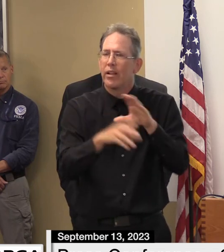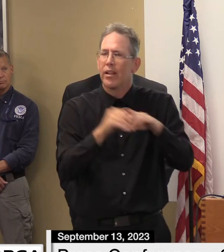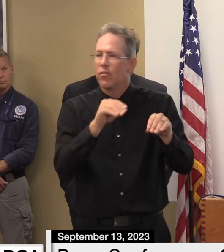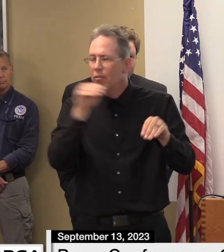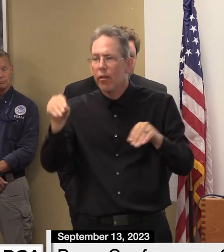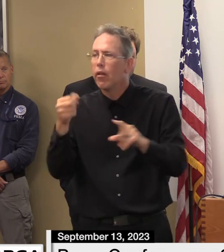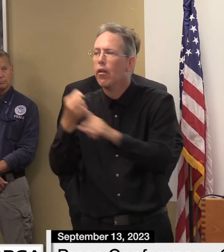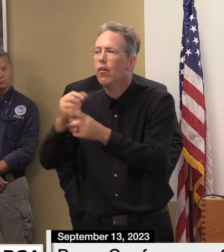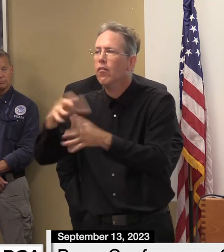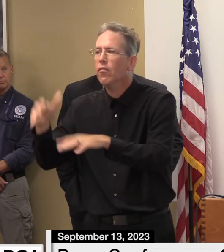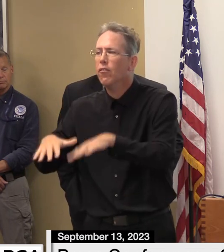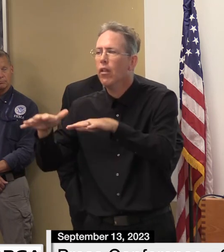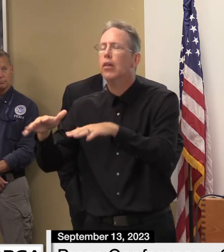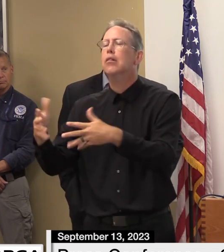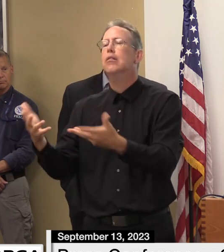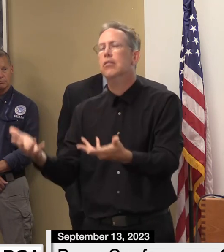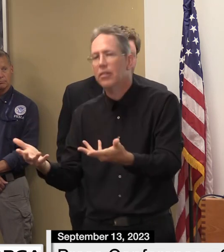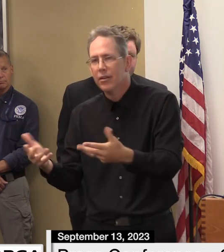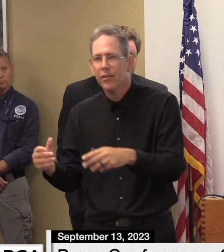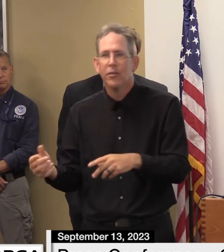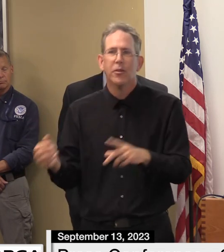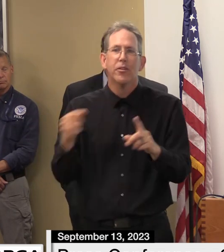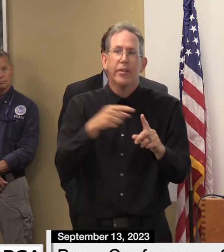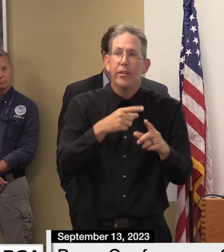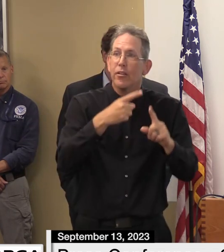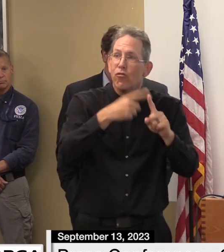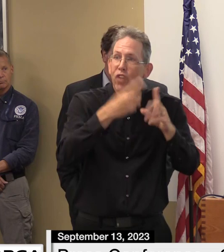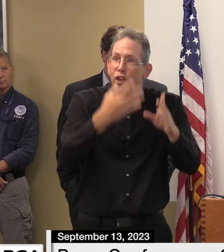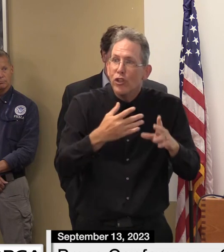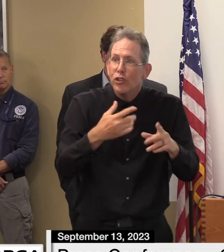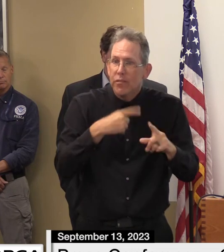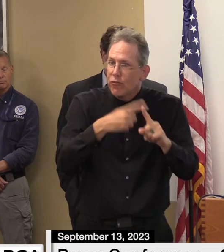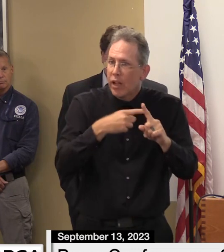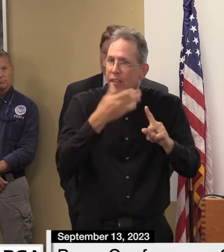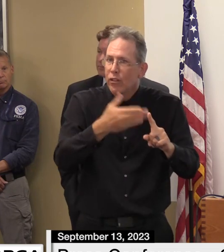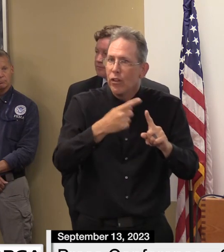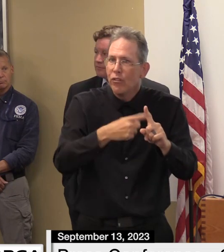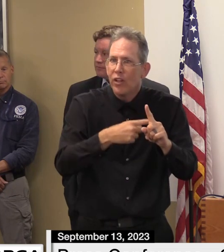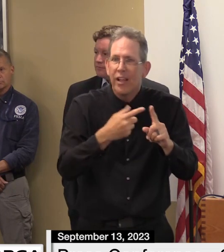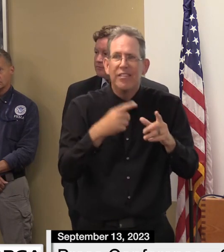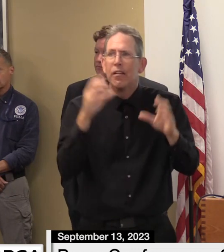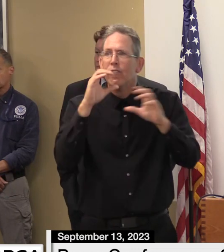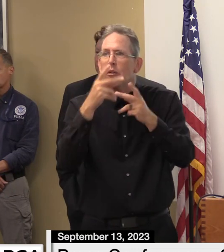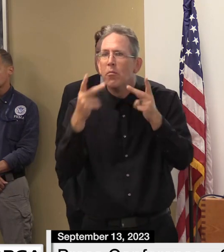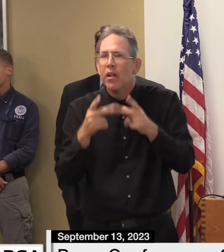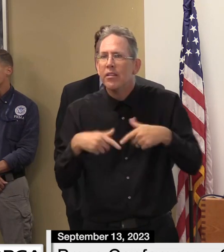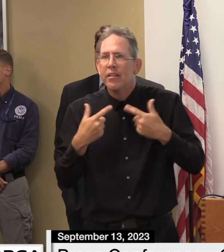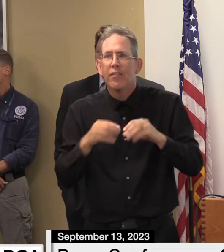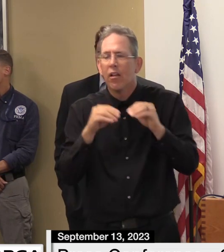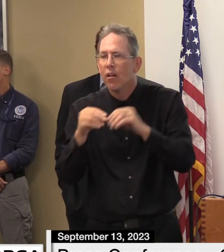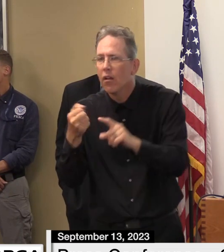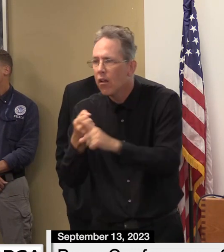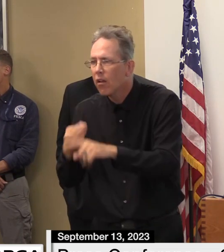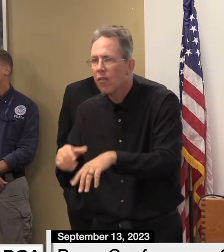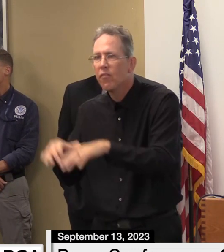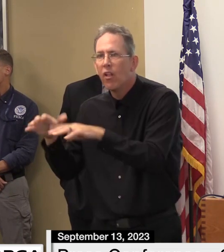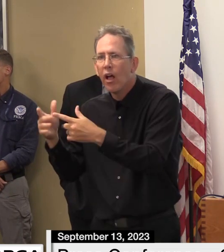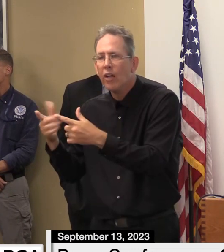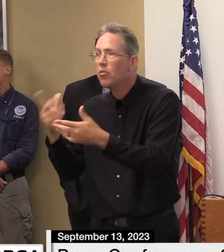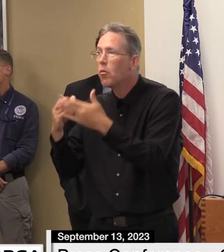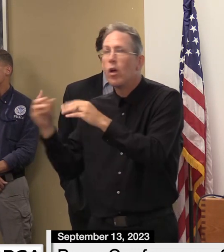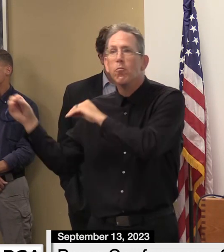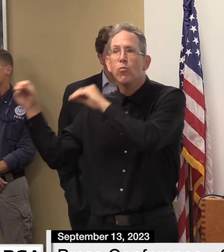home residents. It's impacting renters who are trying to find a place to live, new Vermonters, homeowners who